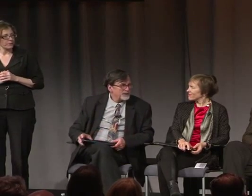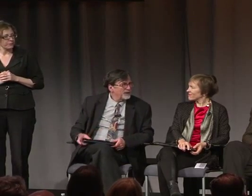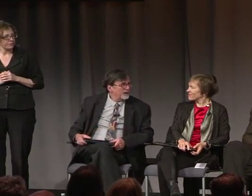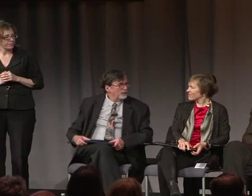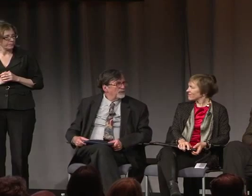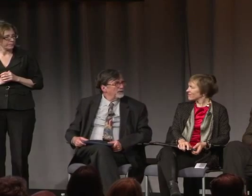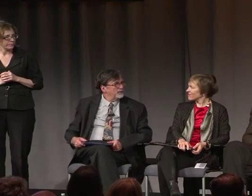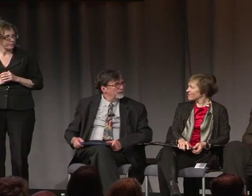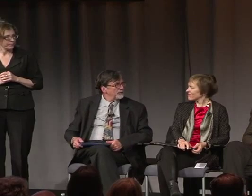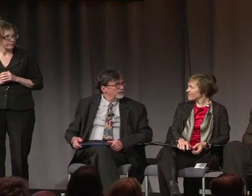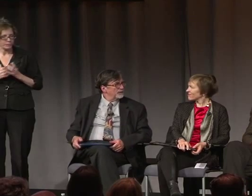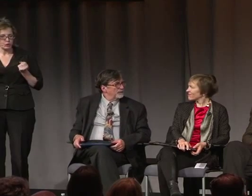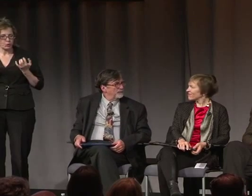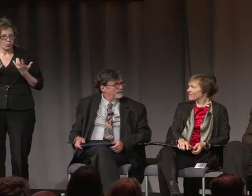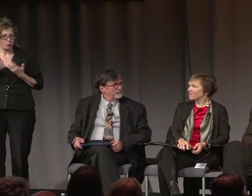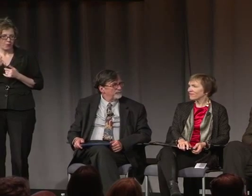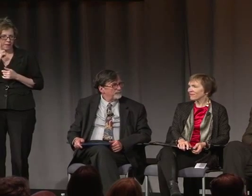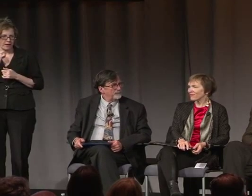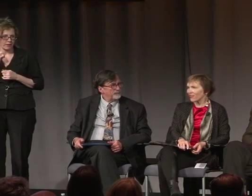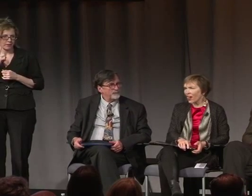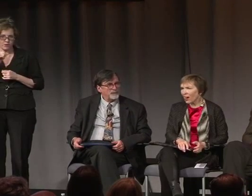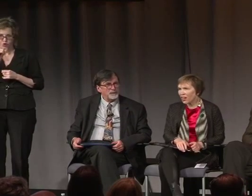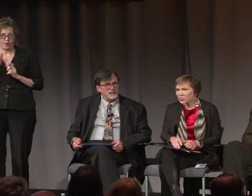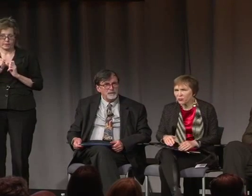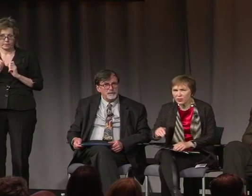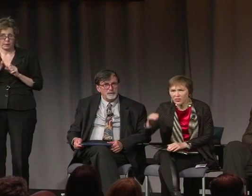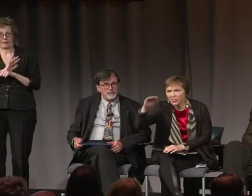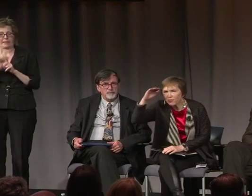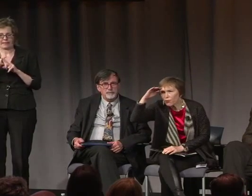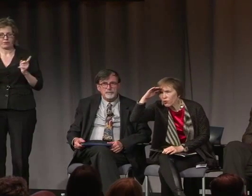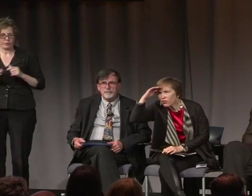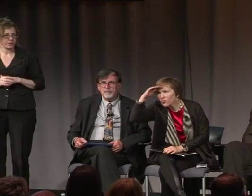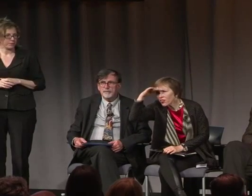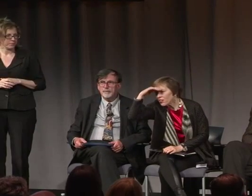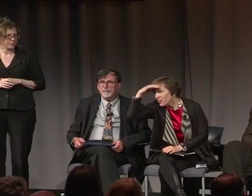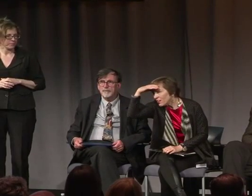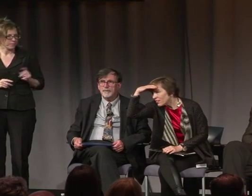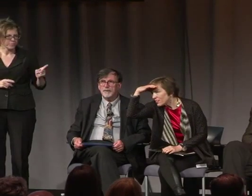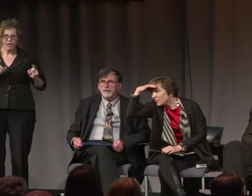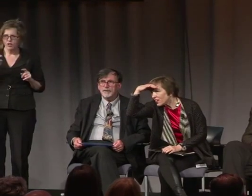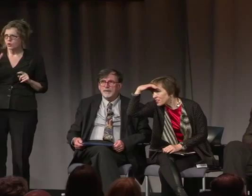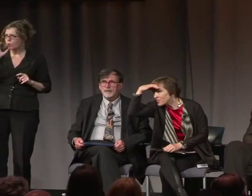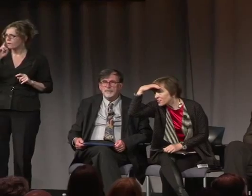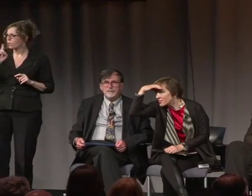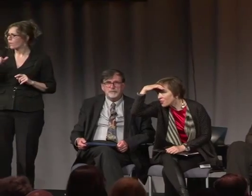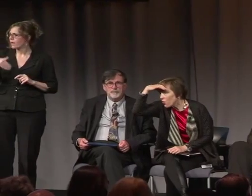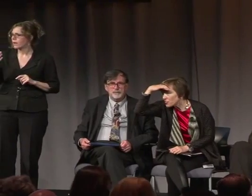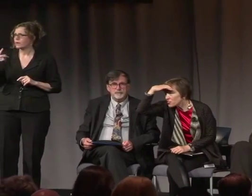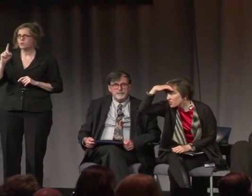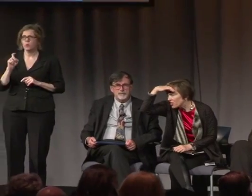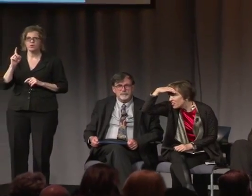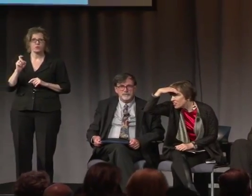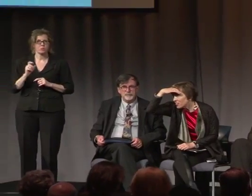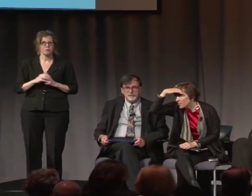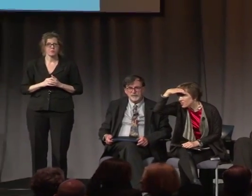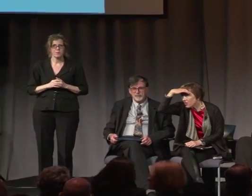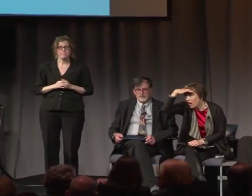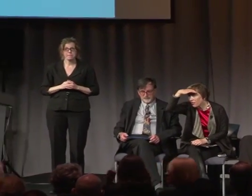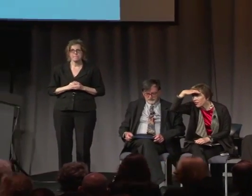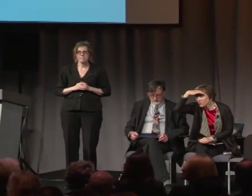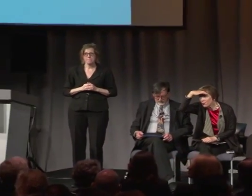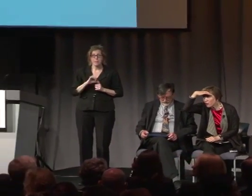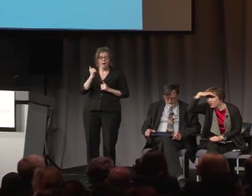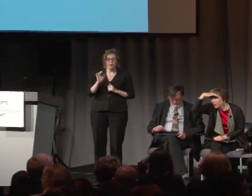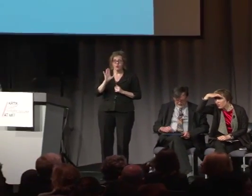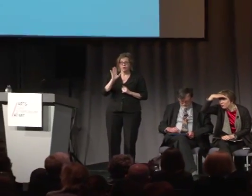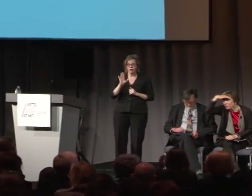again, the skills are completely different. Mm-hmm. I should be looking for the next question. Are